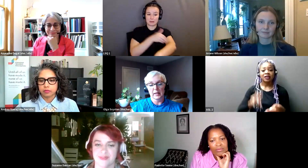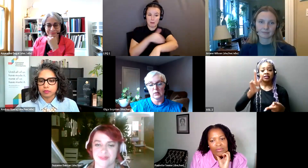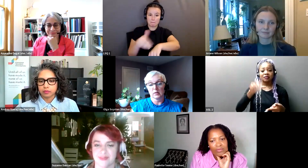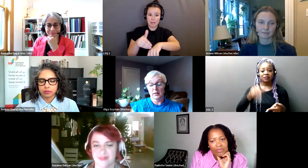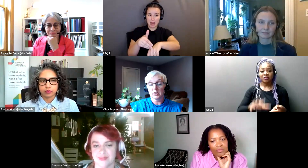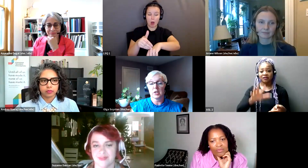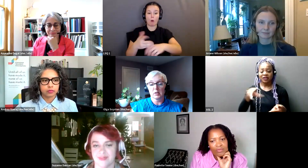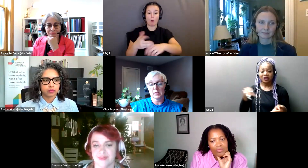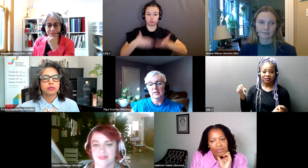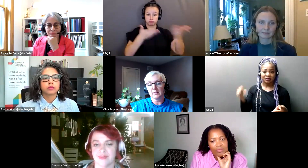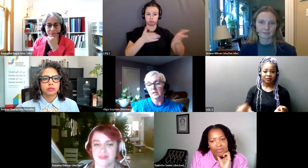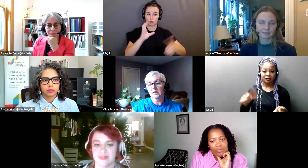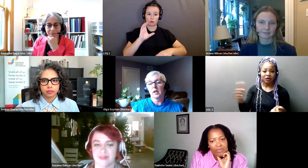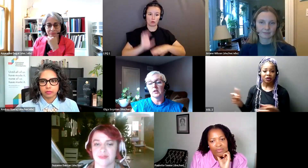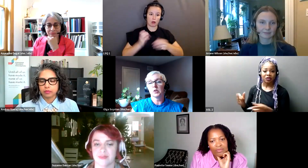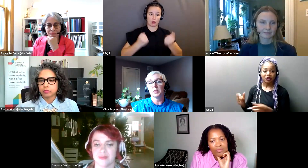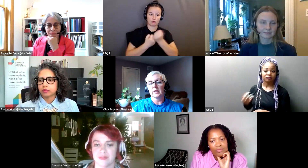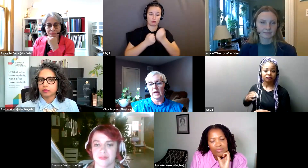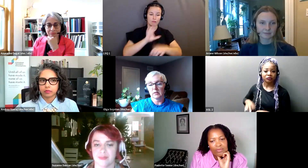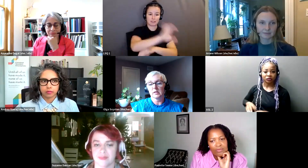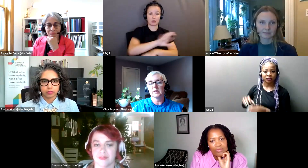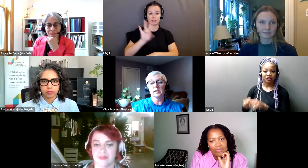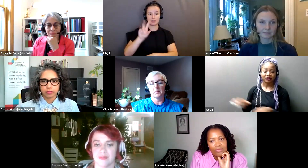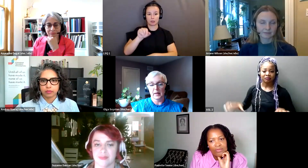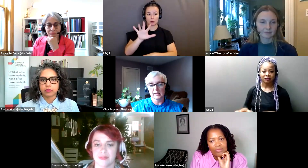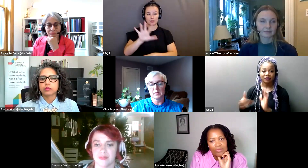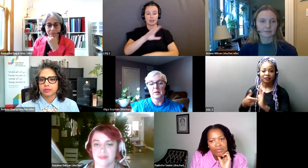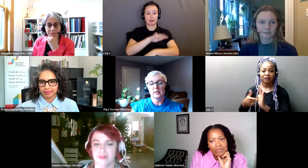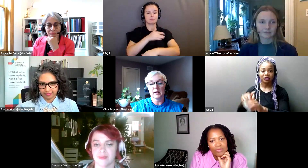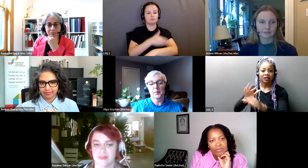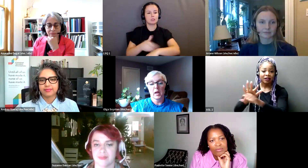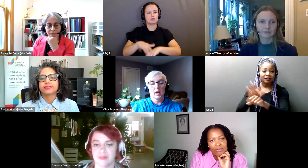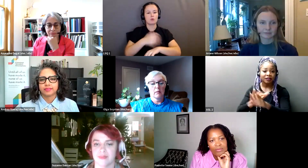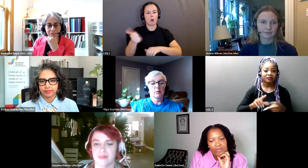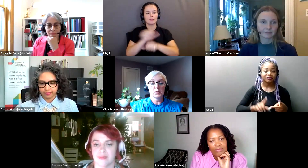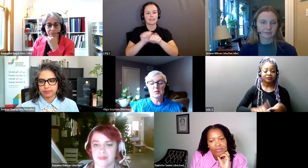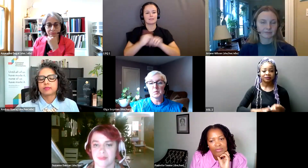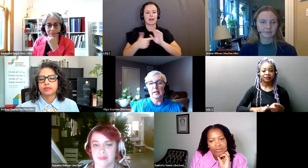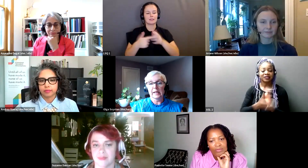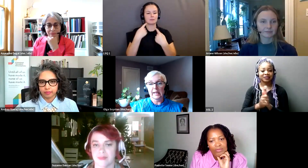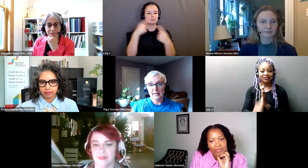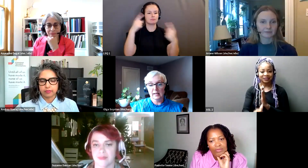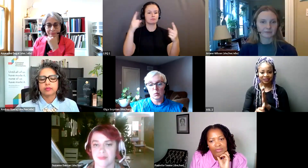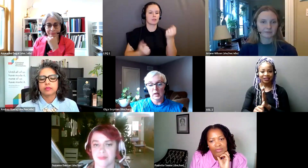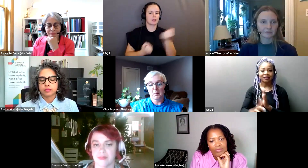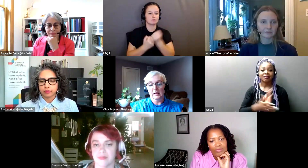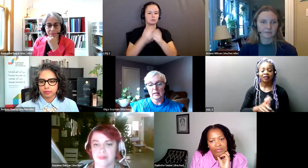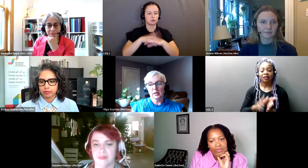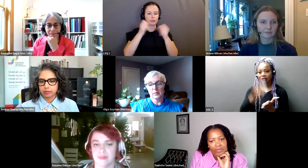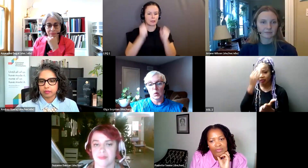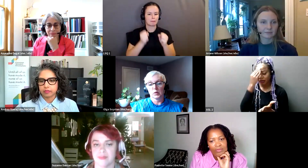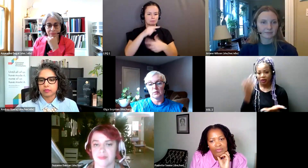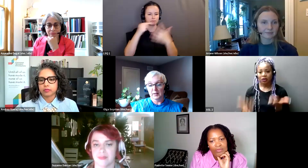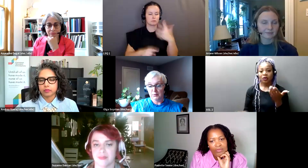were spent on other charitable activities, including advocacy, capacity building. We've also spent less than 1